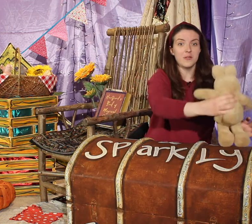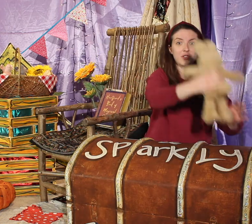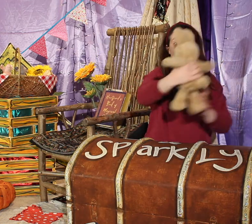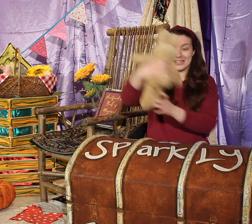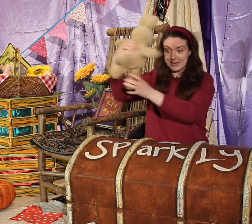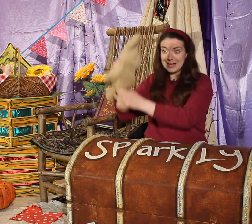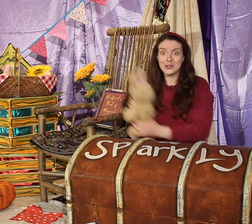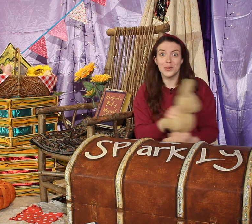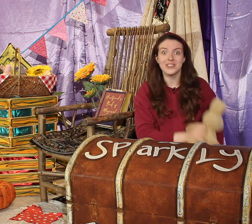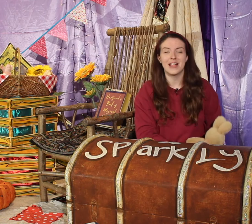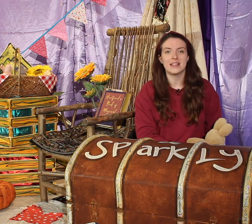the tree and into Wonderland.